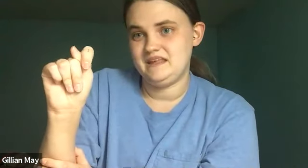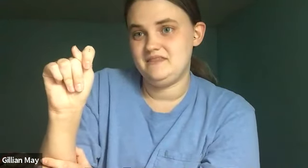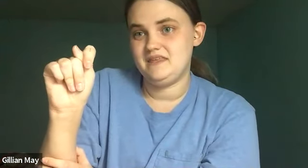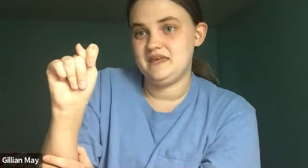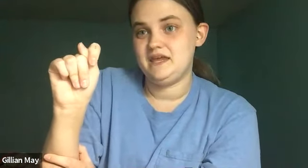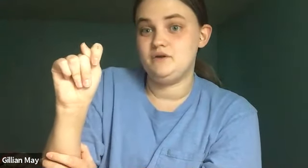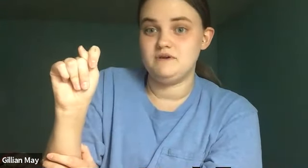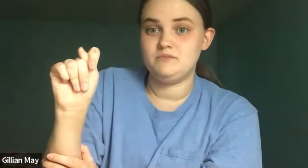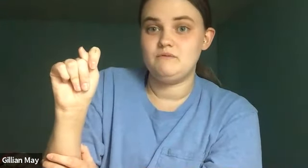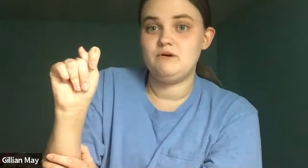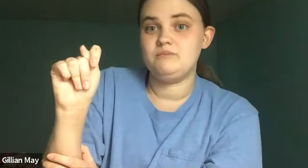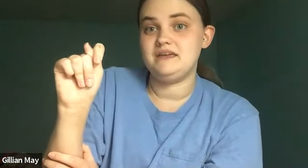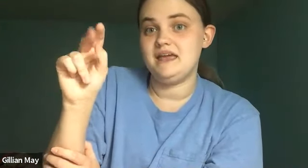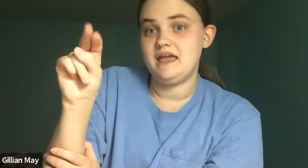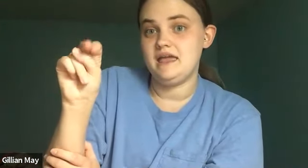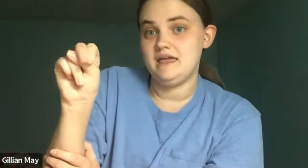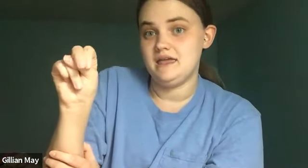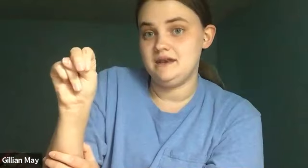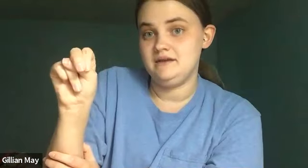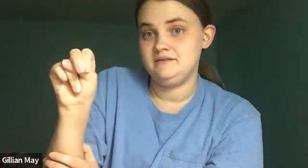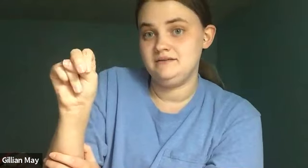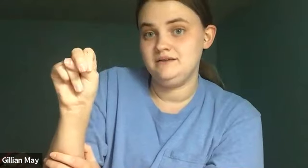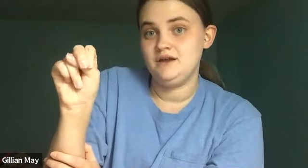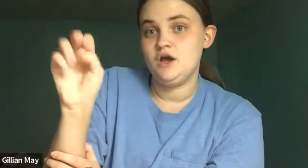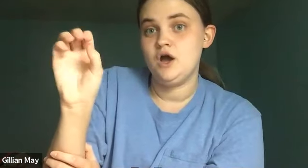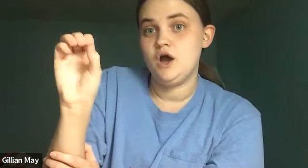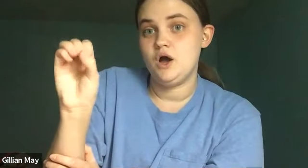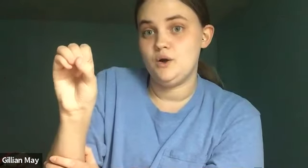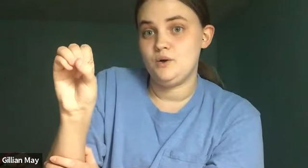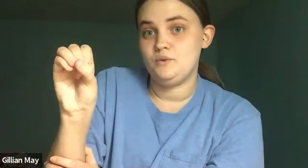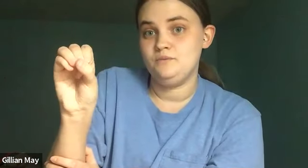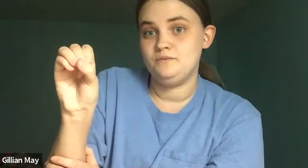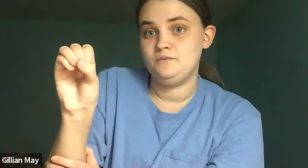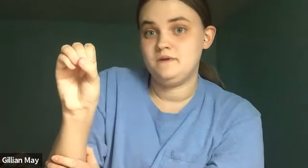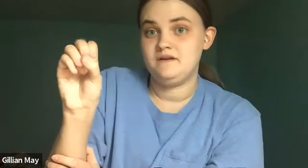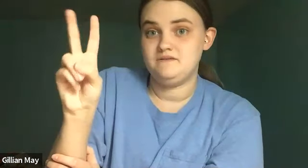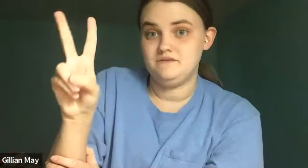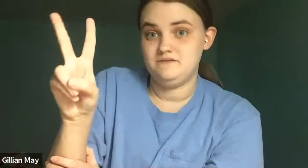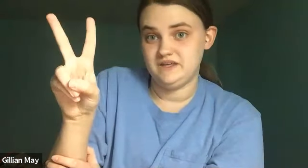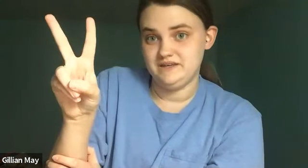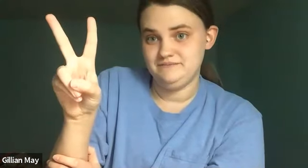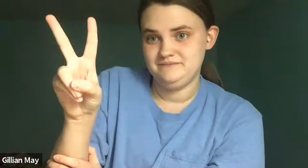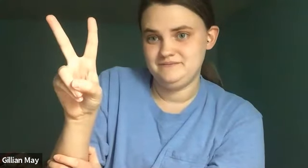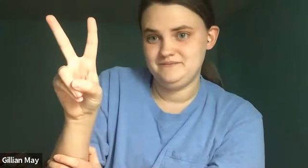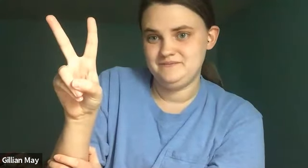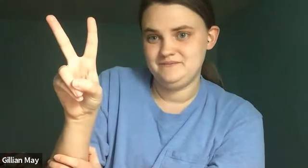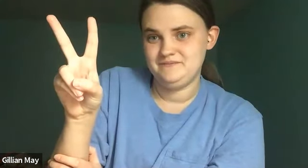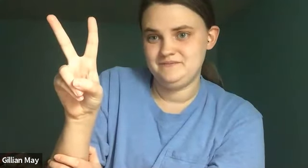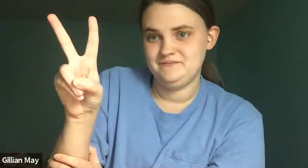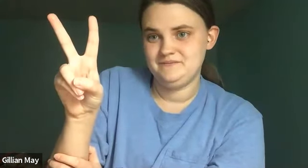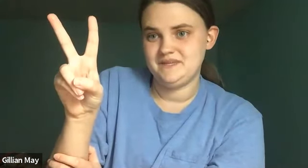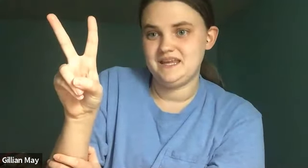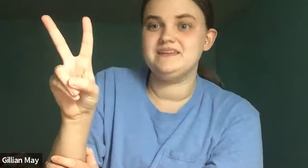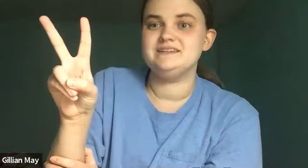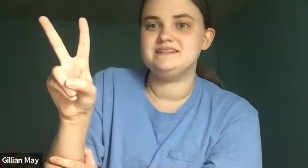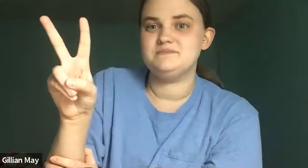And then November will be N, O, V. And then